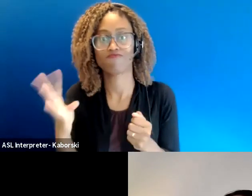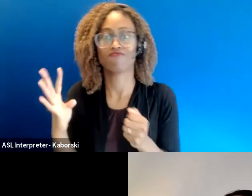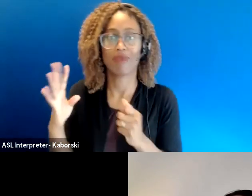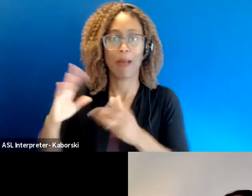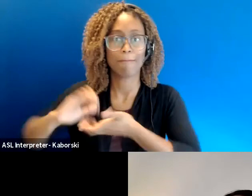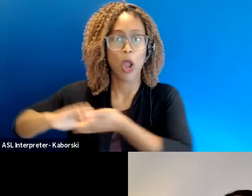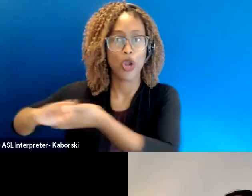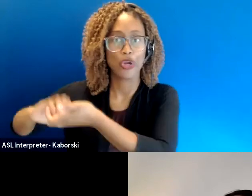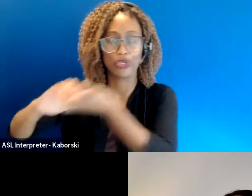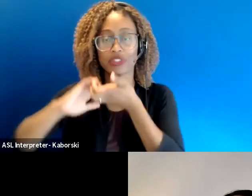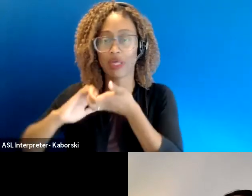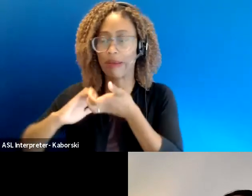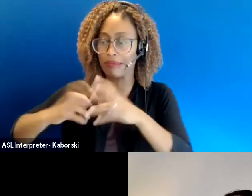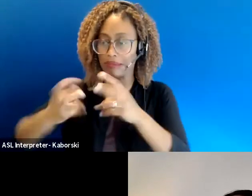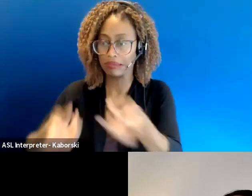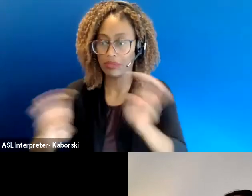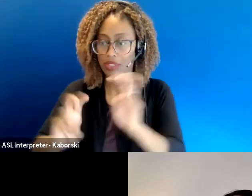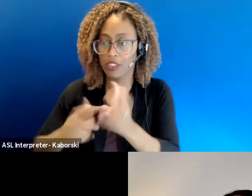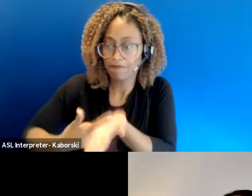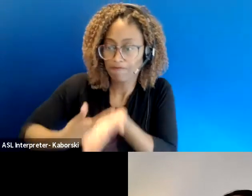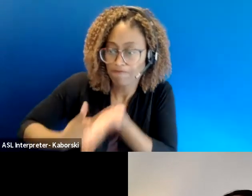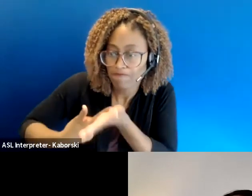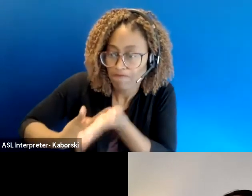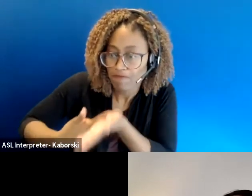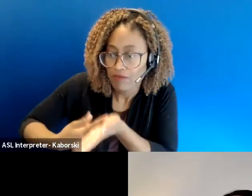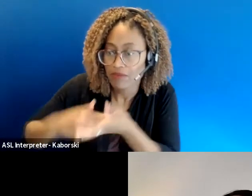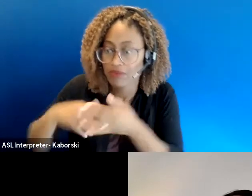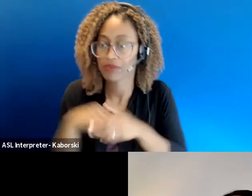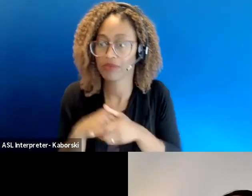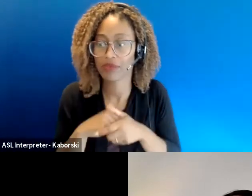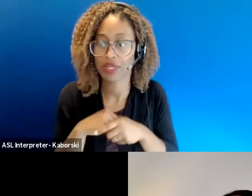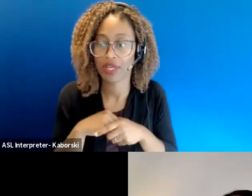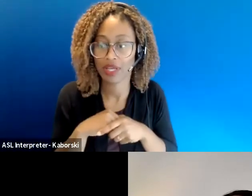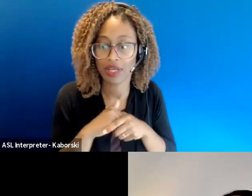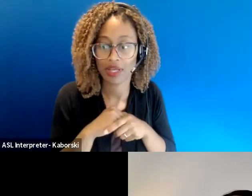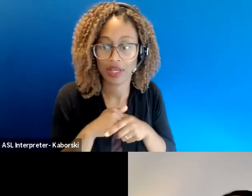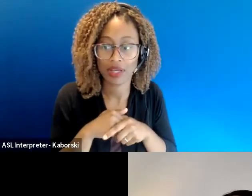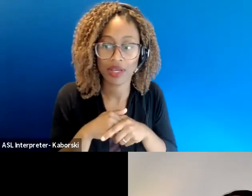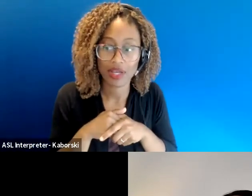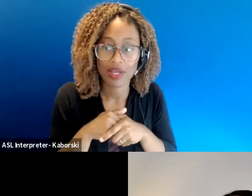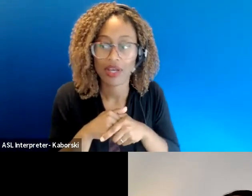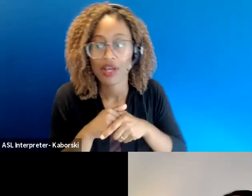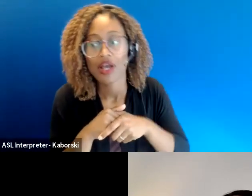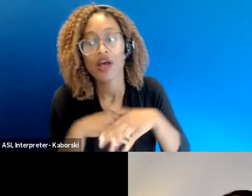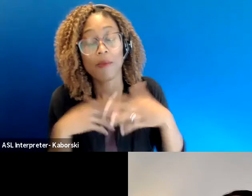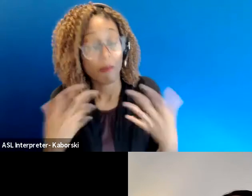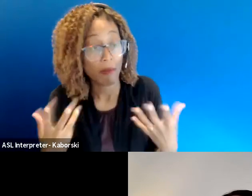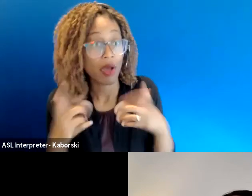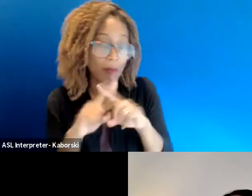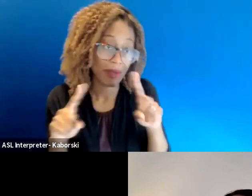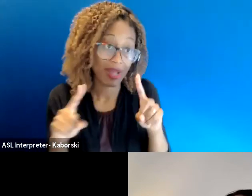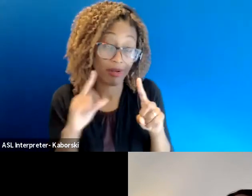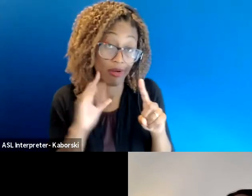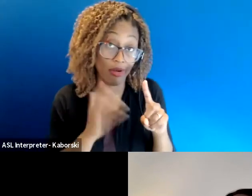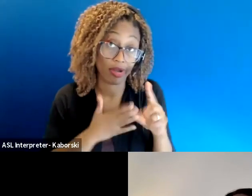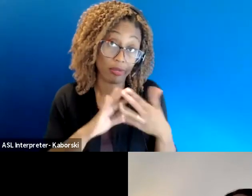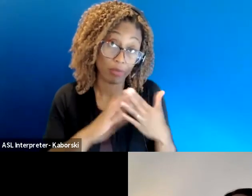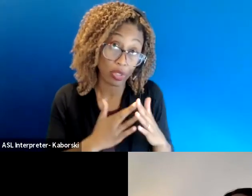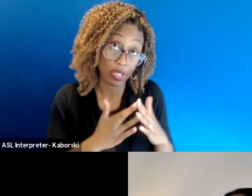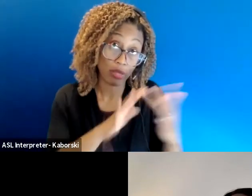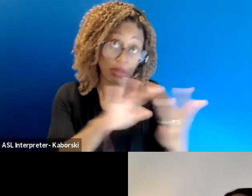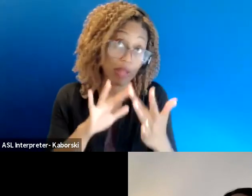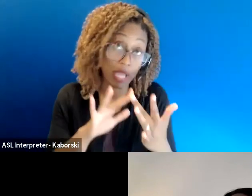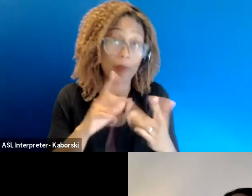they decided that we need to reach out to not only our community, but the community that surround